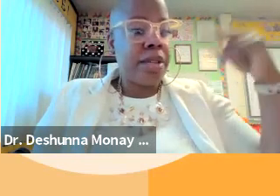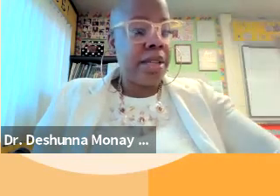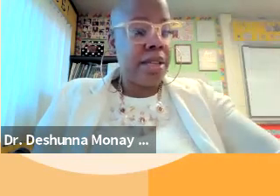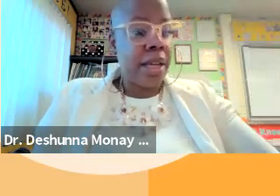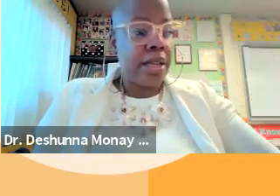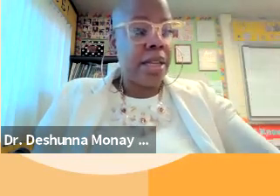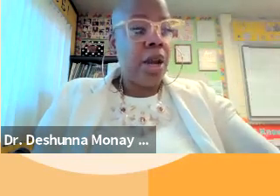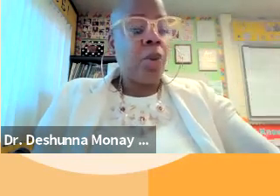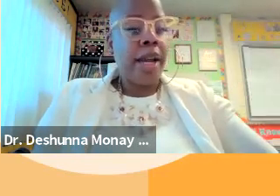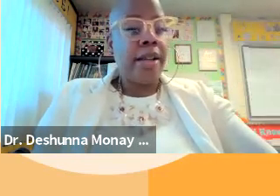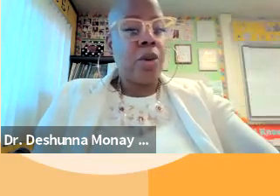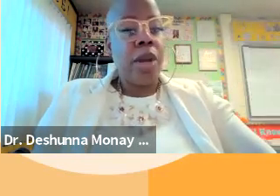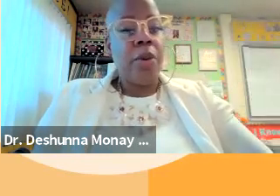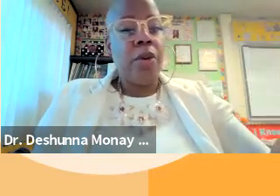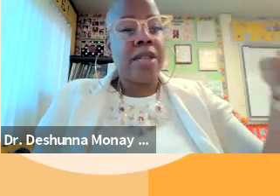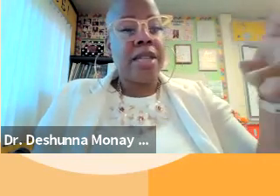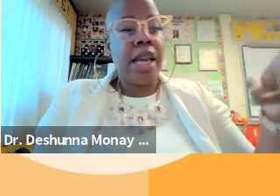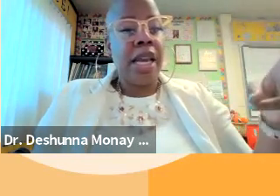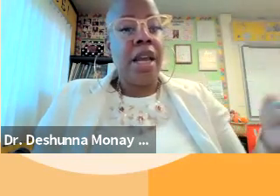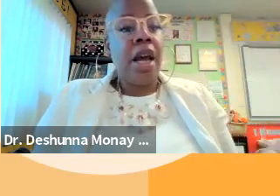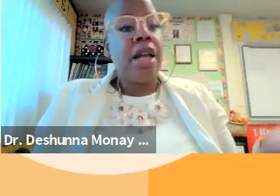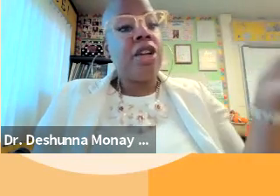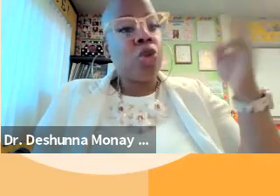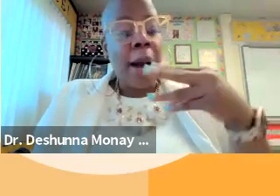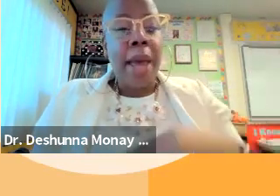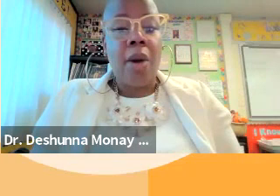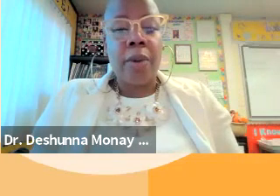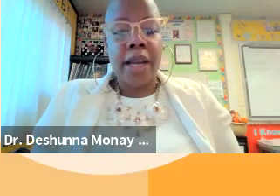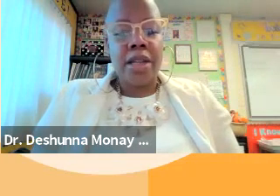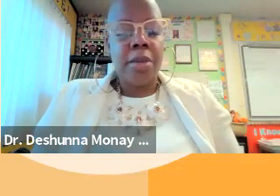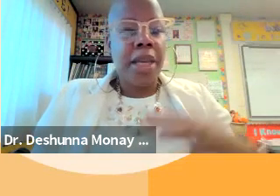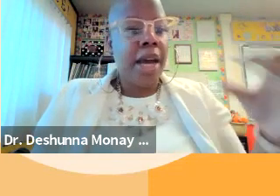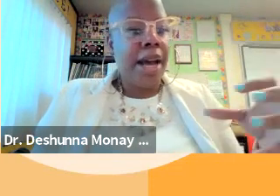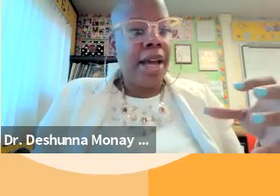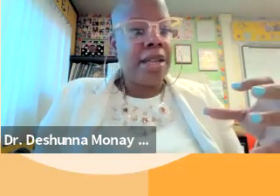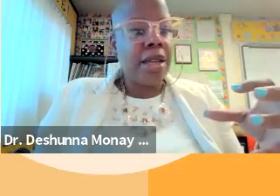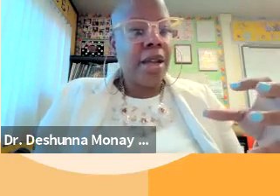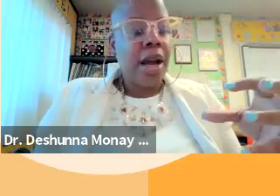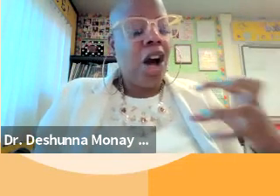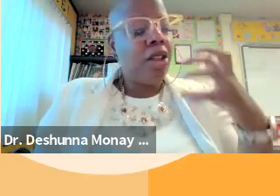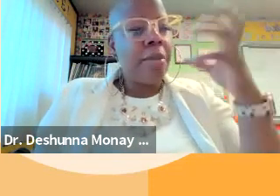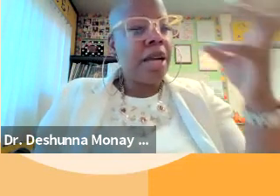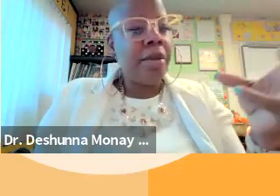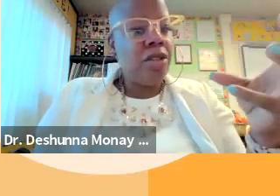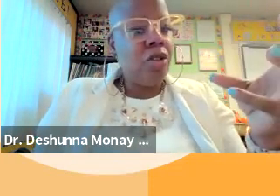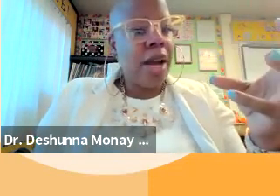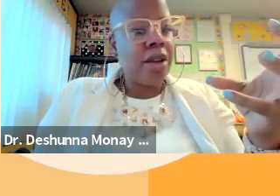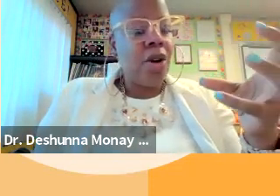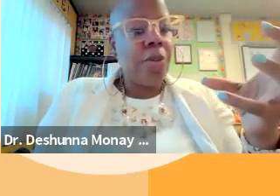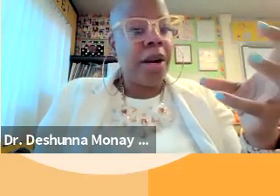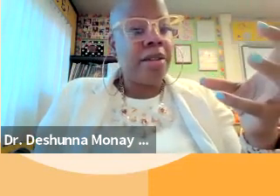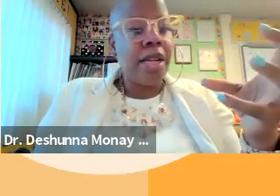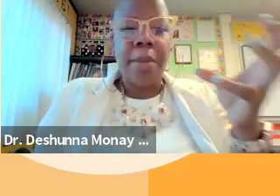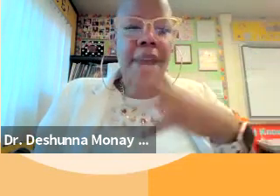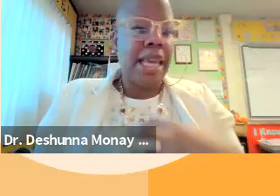in persistence rates. We will see the dropout rates because although I'm coming to you as a